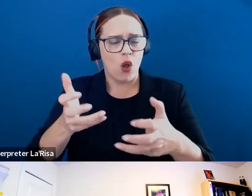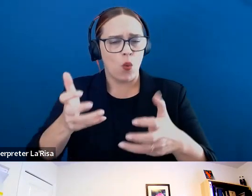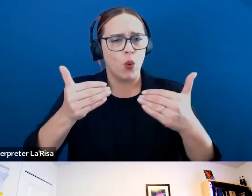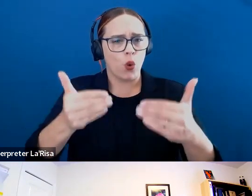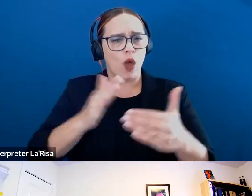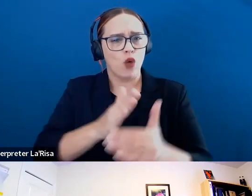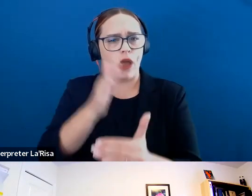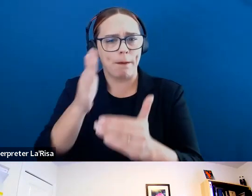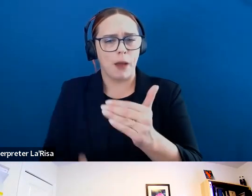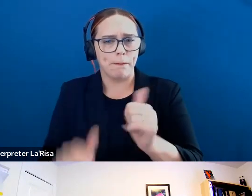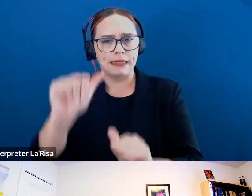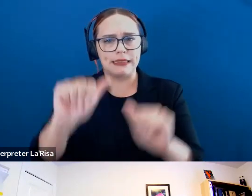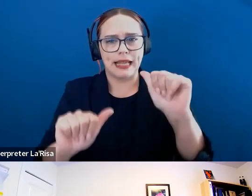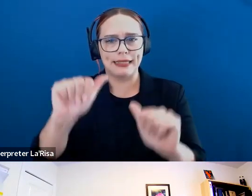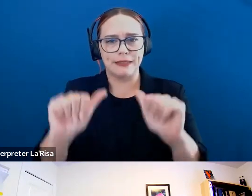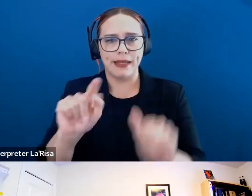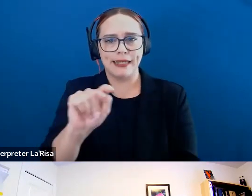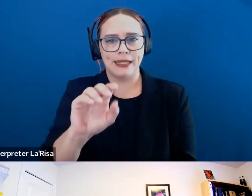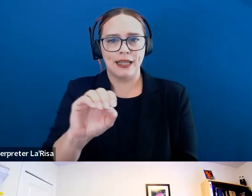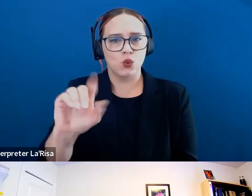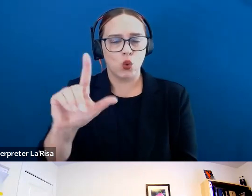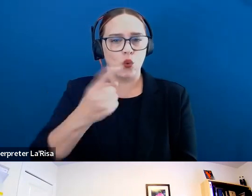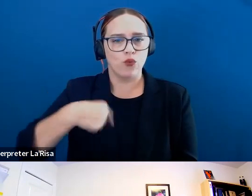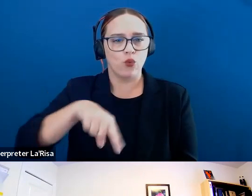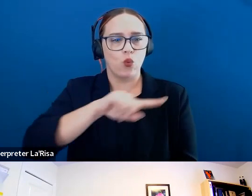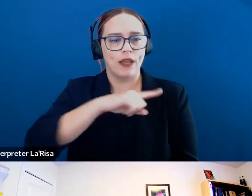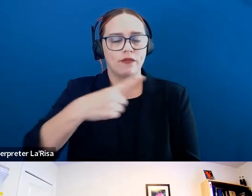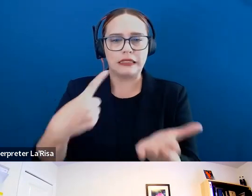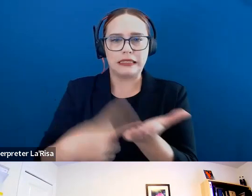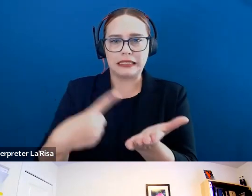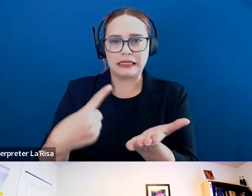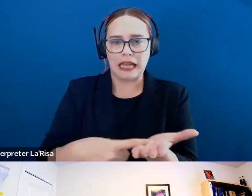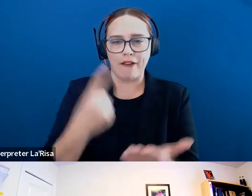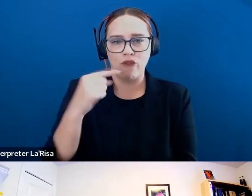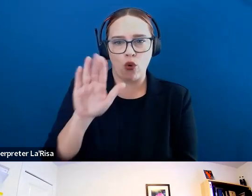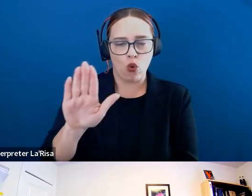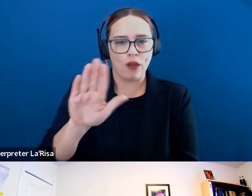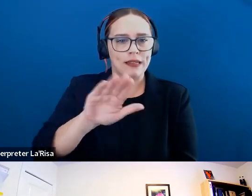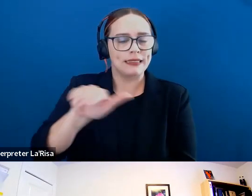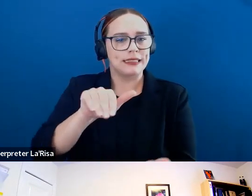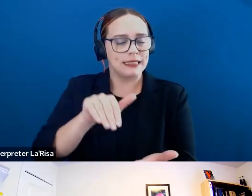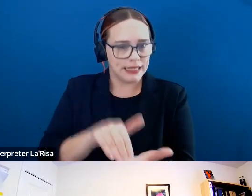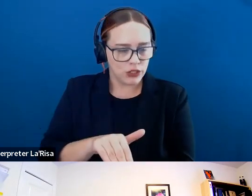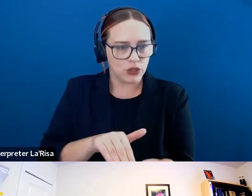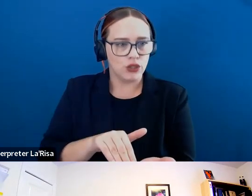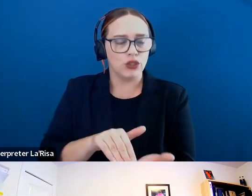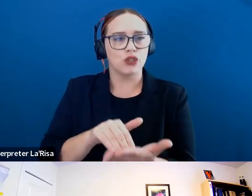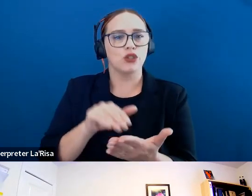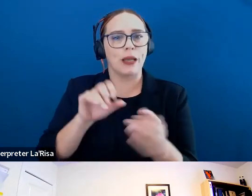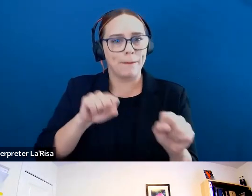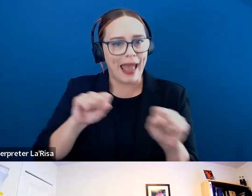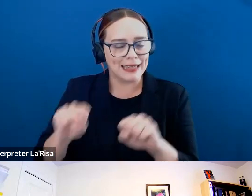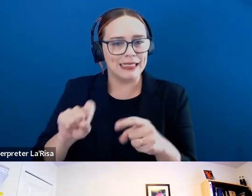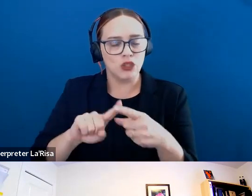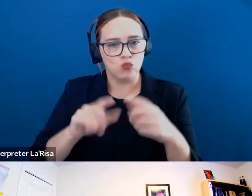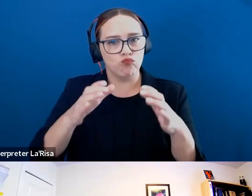been discussing for your center's capacity in building or expanding your employment-related services. And